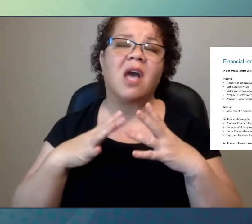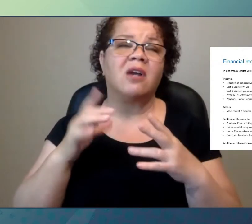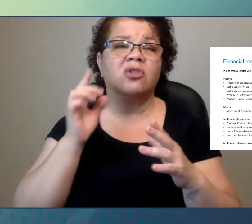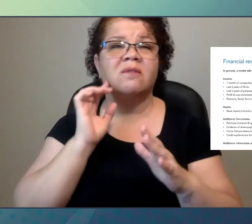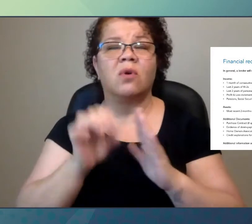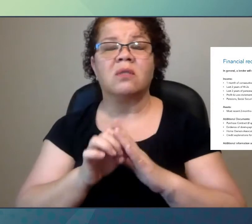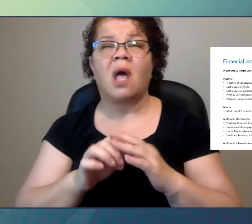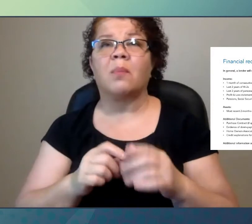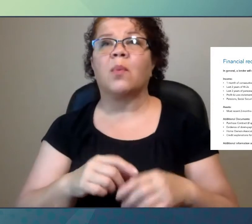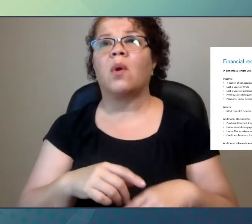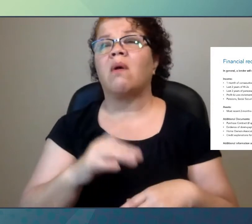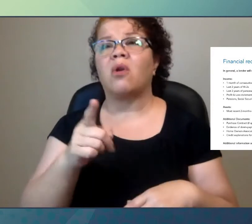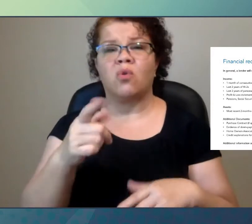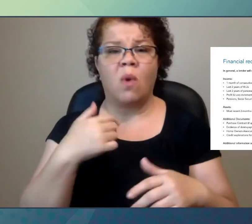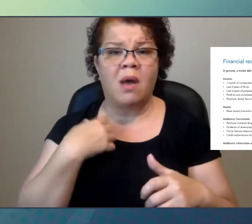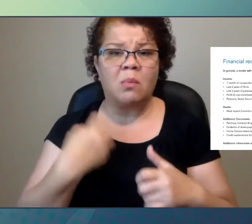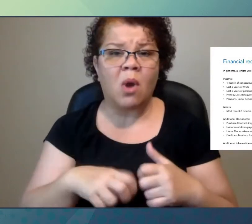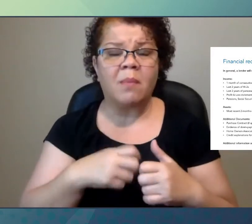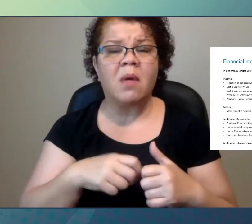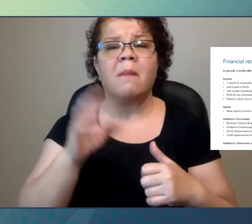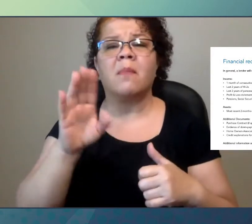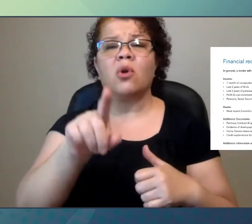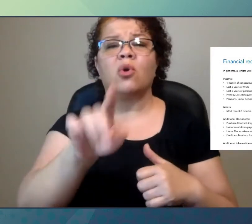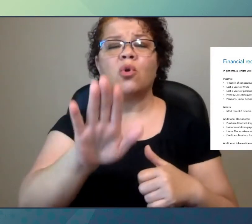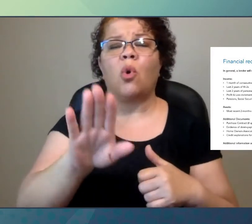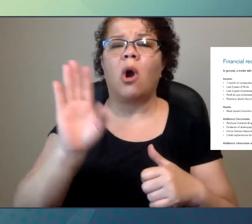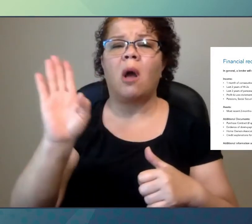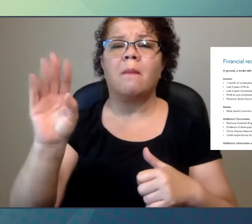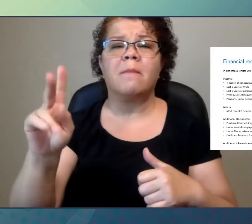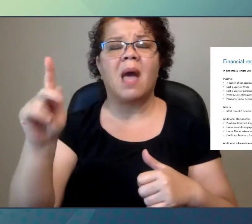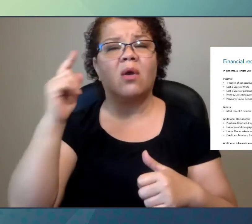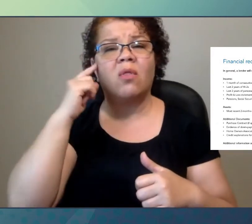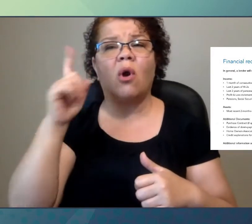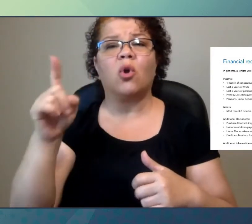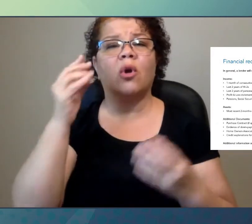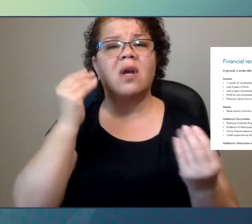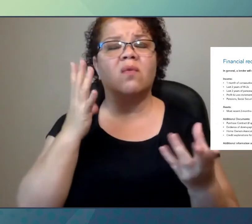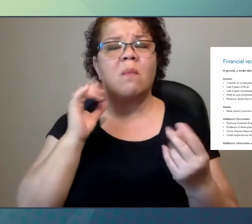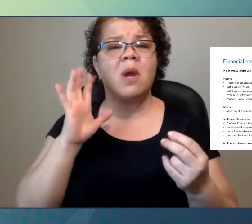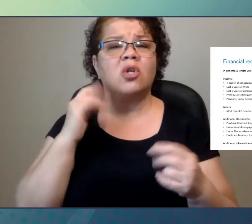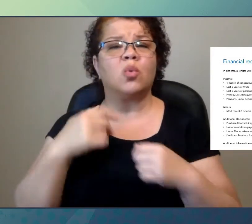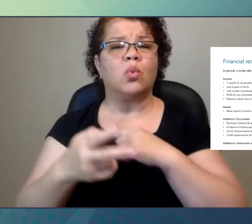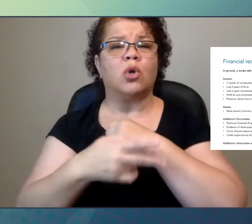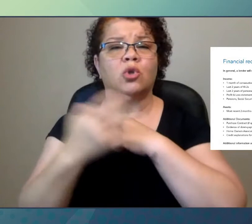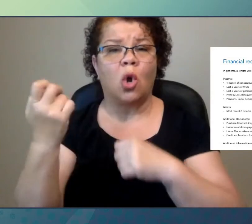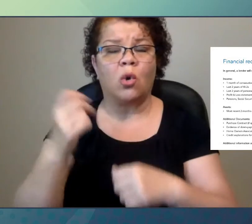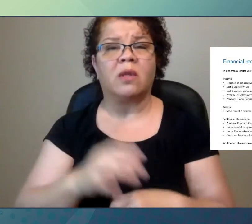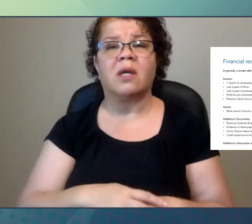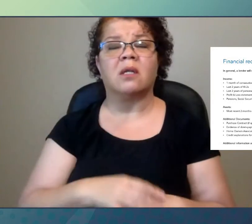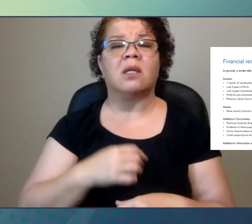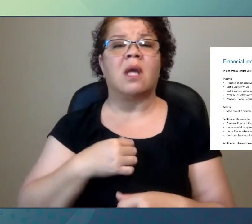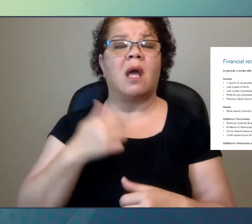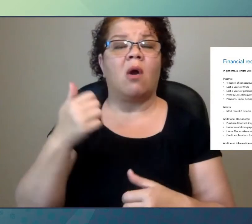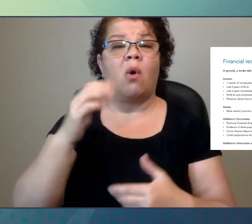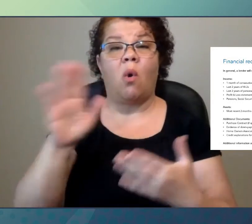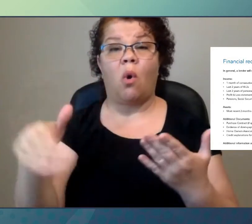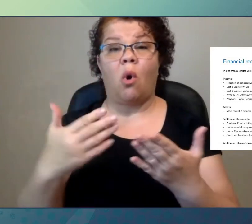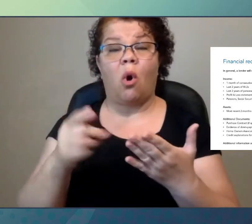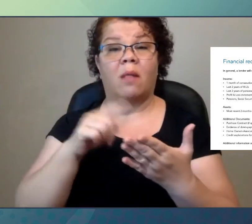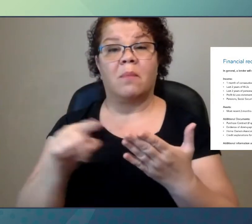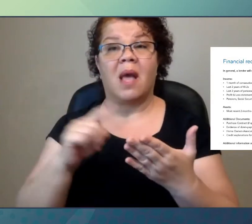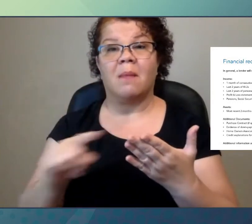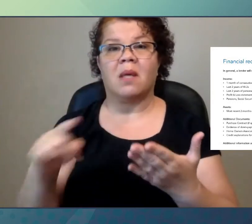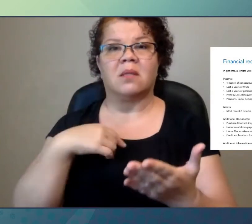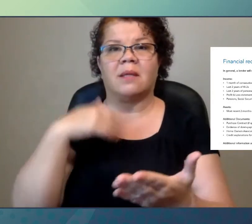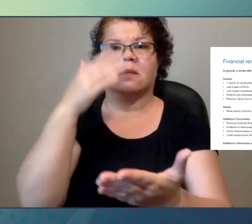where your bank thought your information was stolen, and they stopped all payments out of the checking